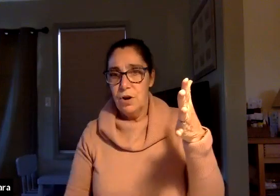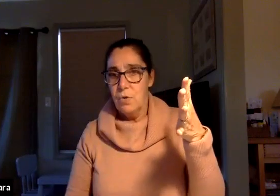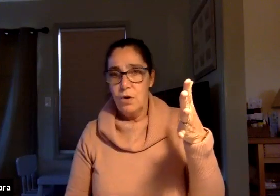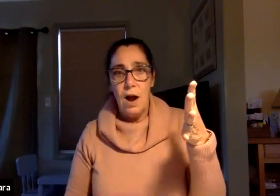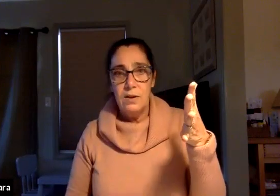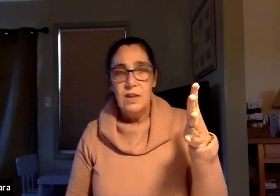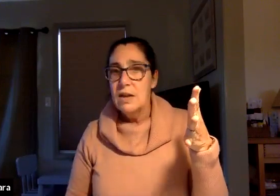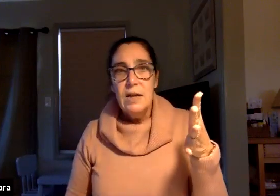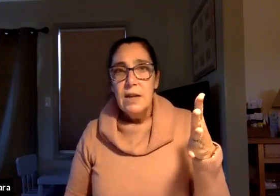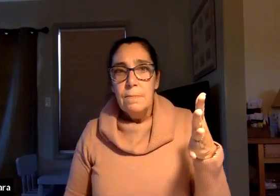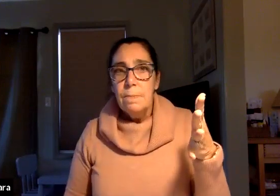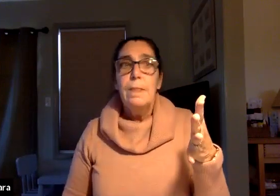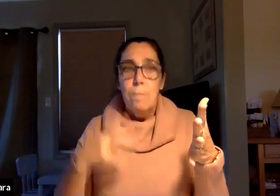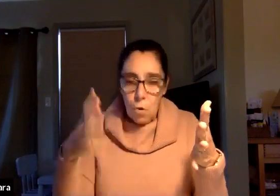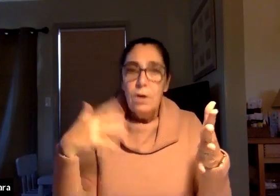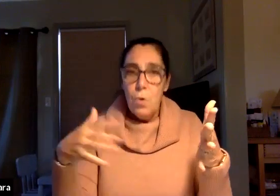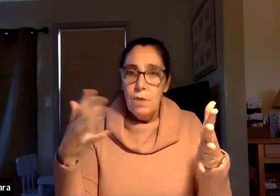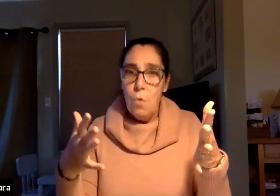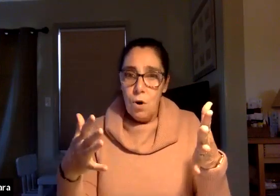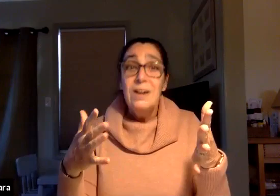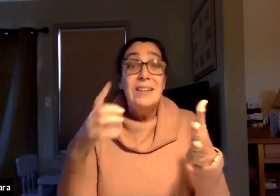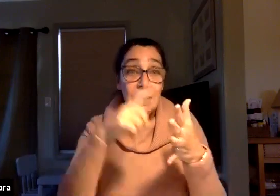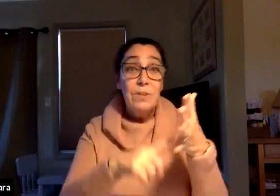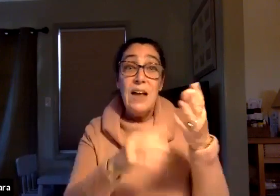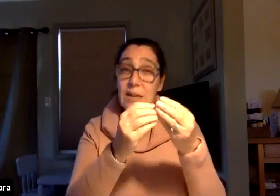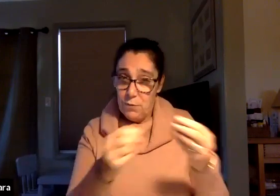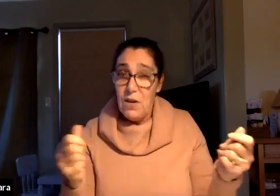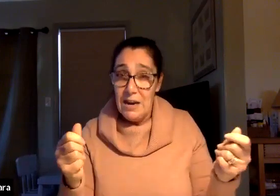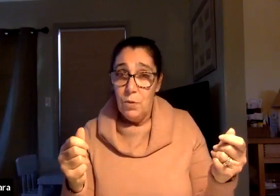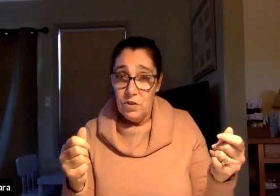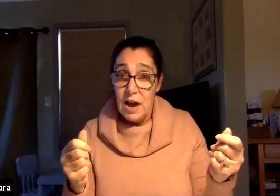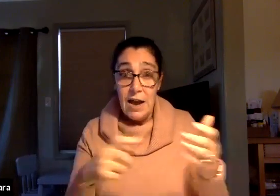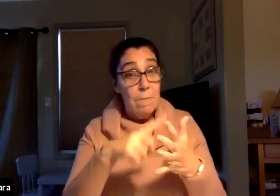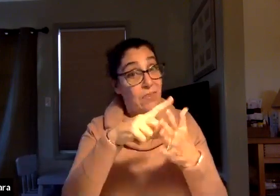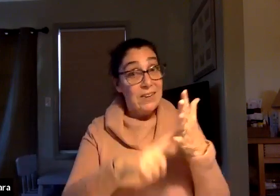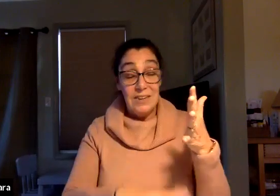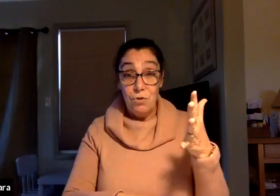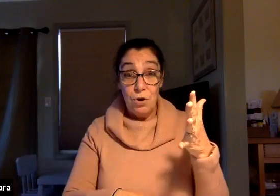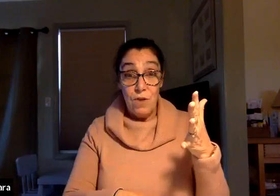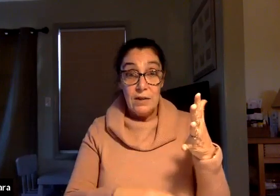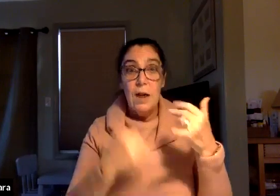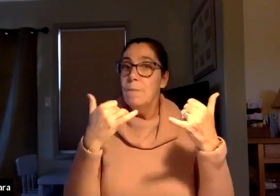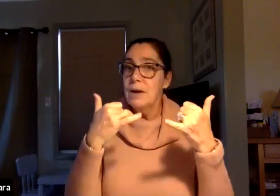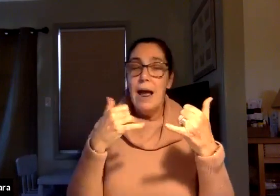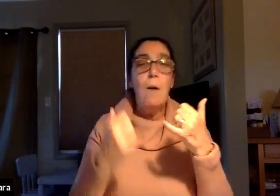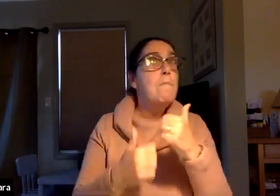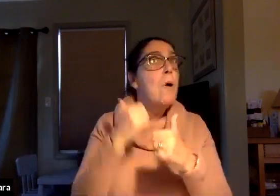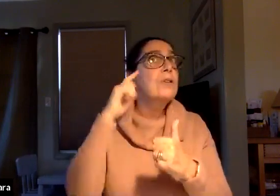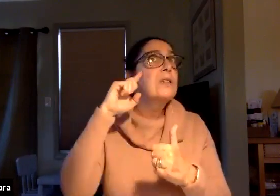go across. More and more and more. Some signs fade with time. That's still correct. But now most